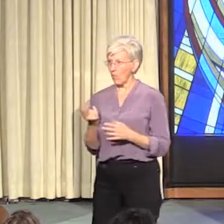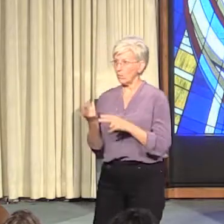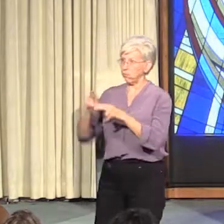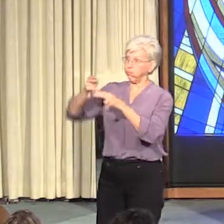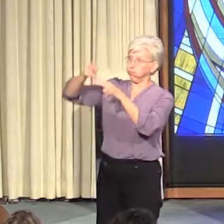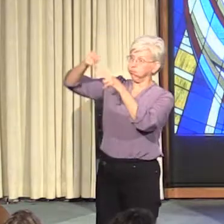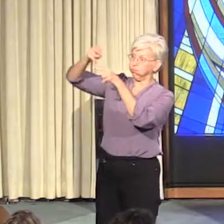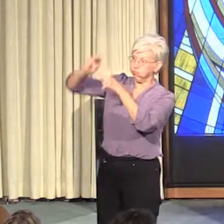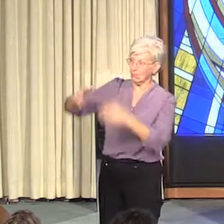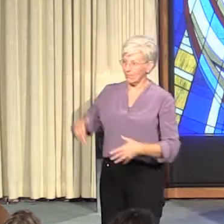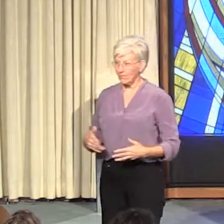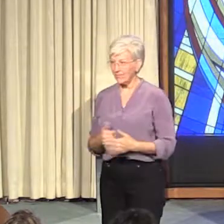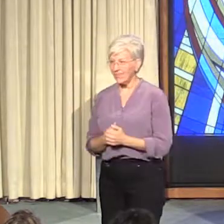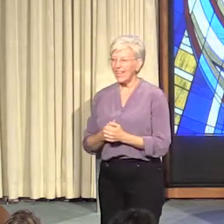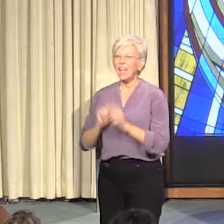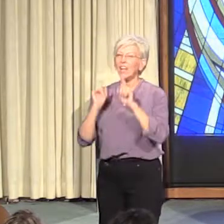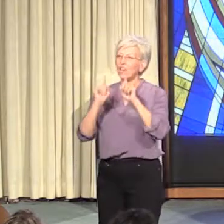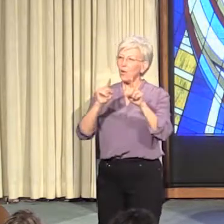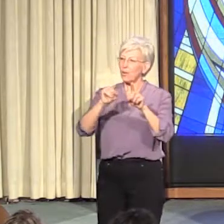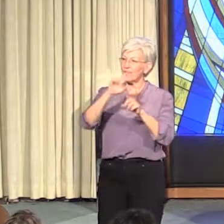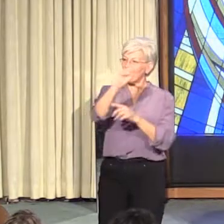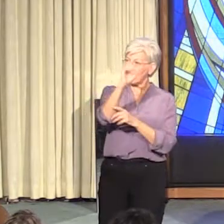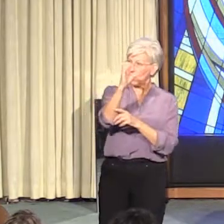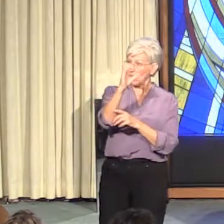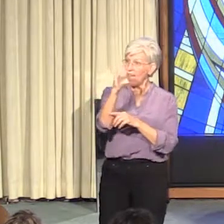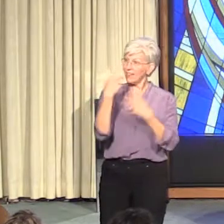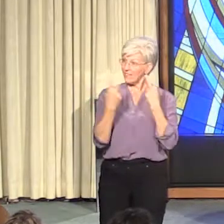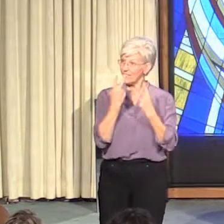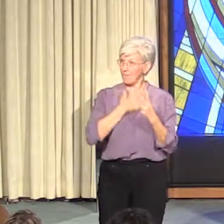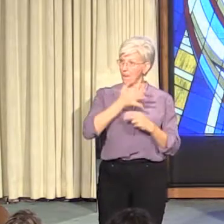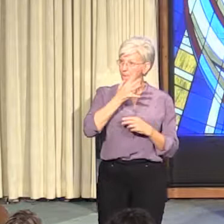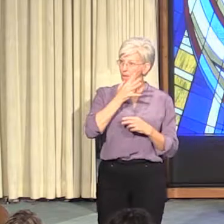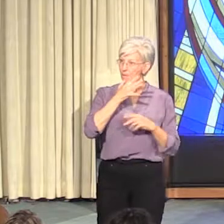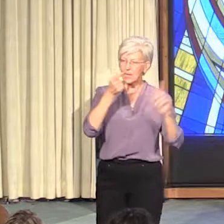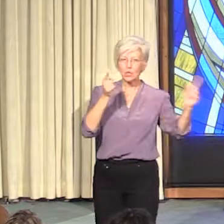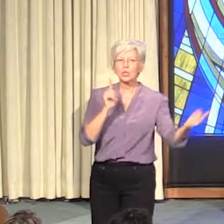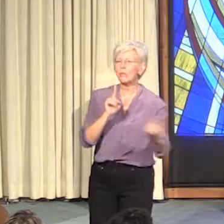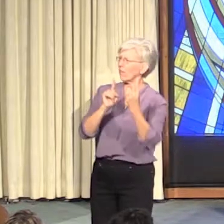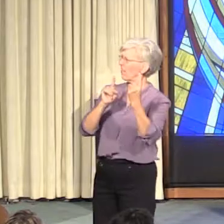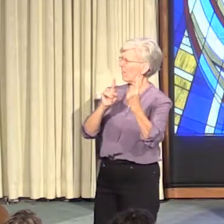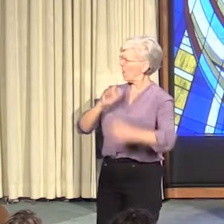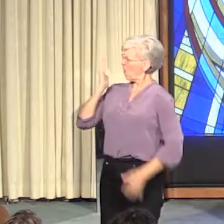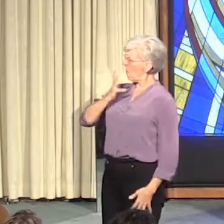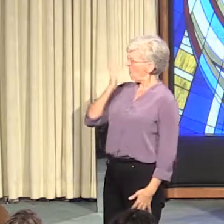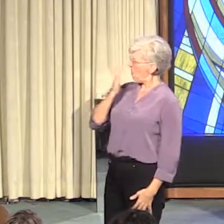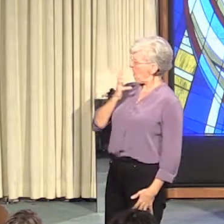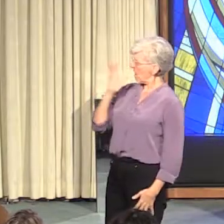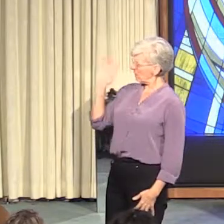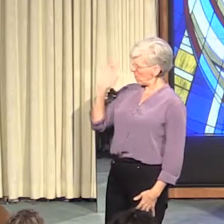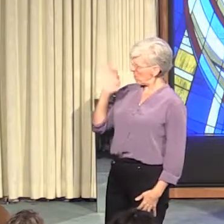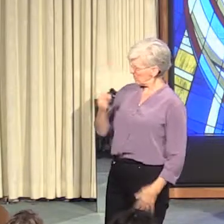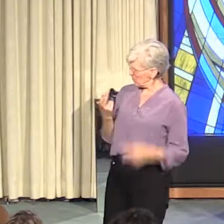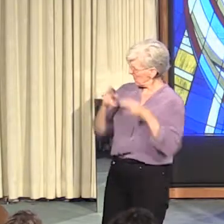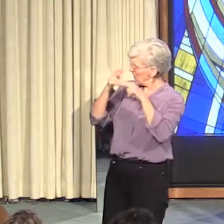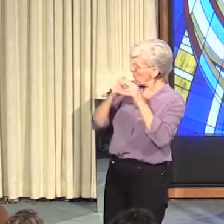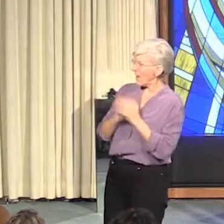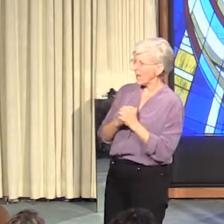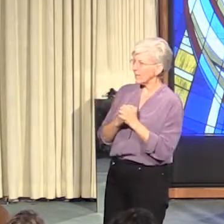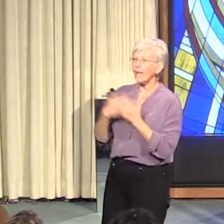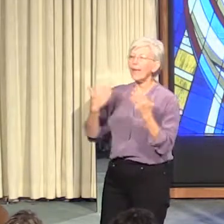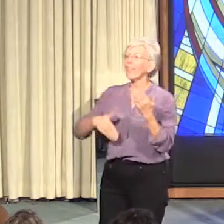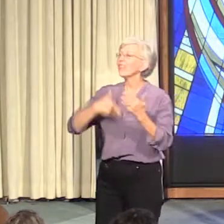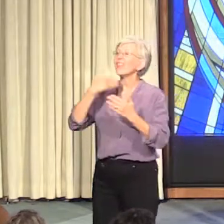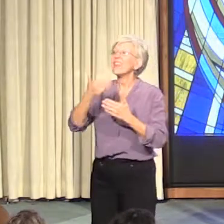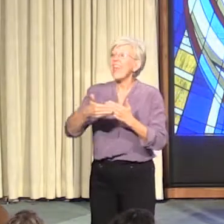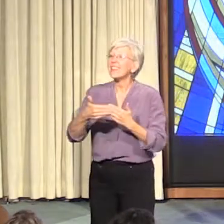been. Go up to South Carolina and visit my mother, and one of the first things she said was, wow, Charles, you put on some weight. The very next